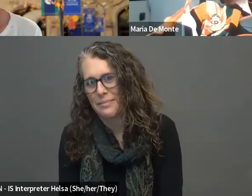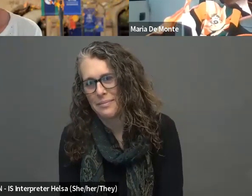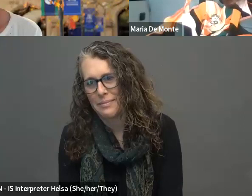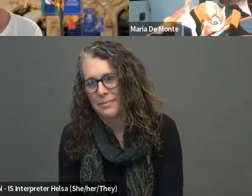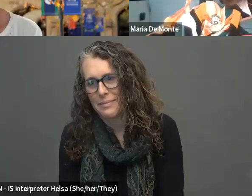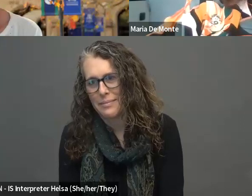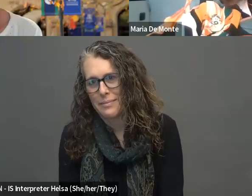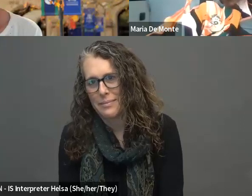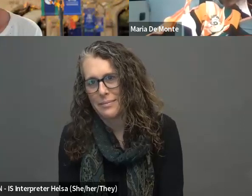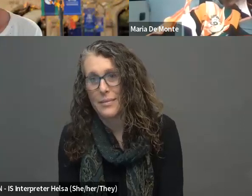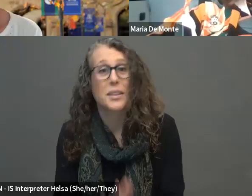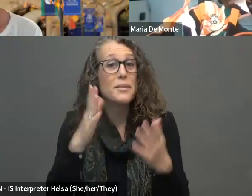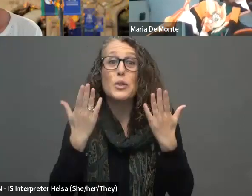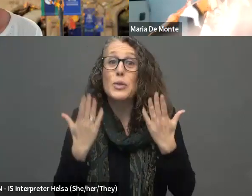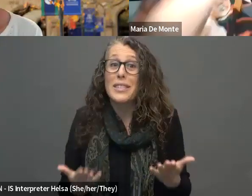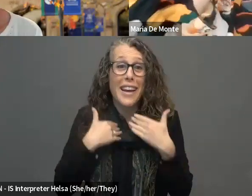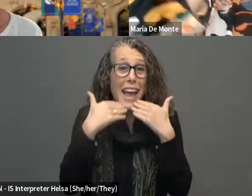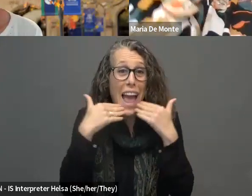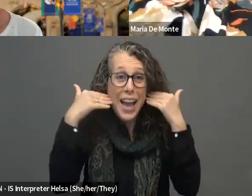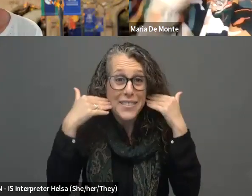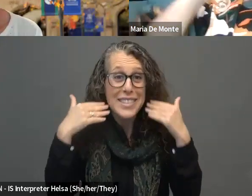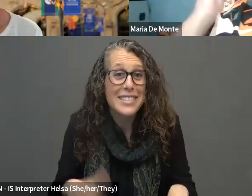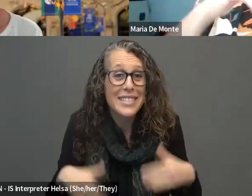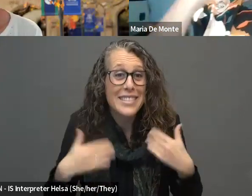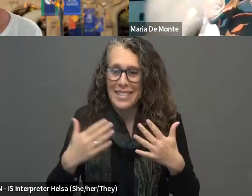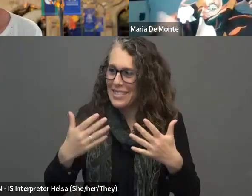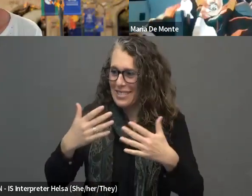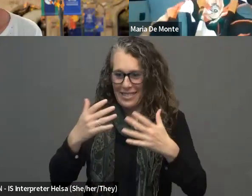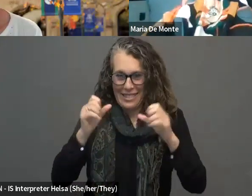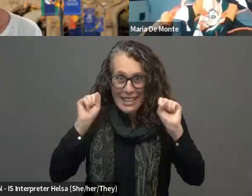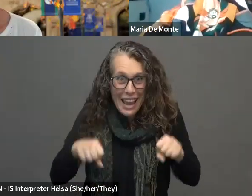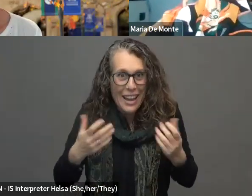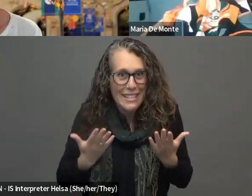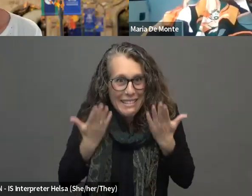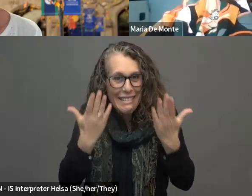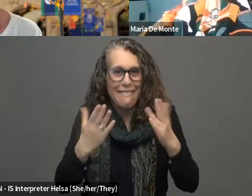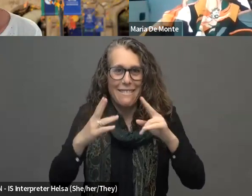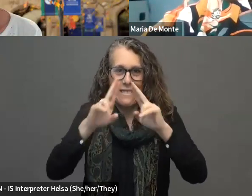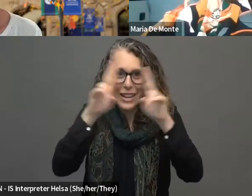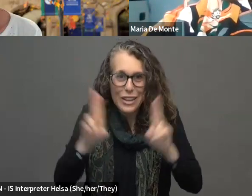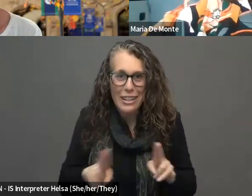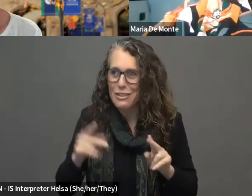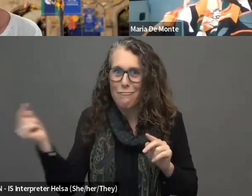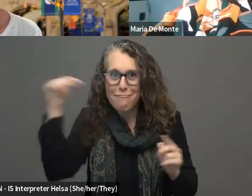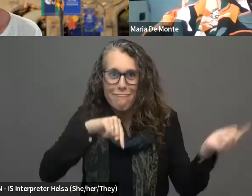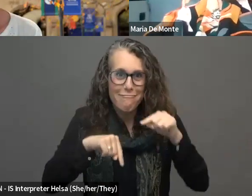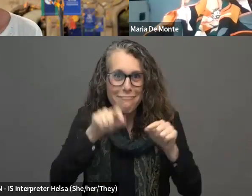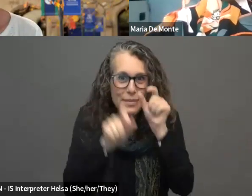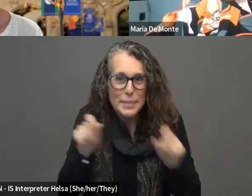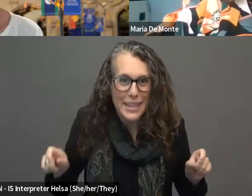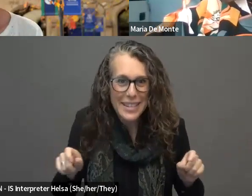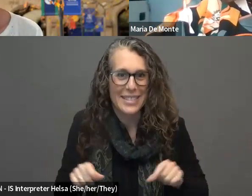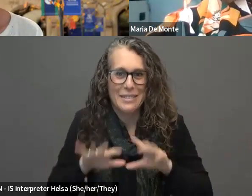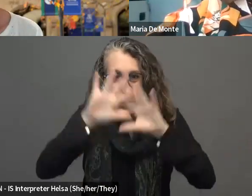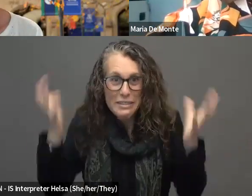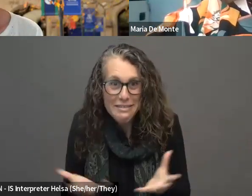Again, we're very happy today for having this opportunity to host international guests. And most of all,